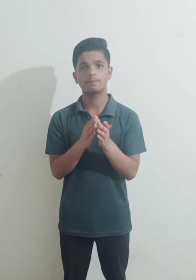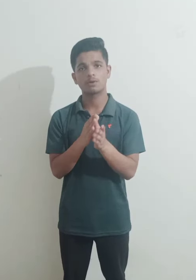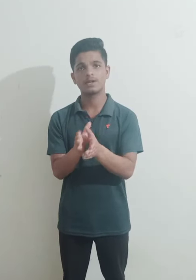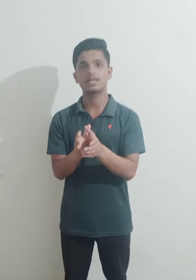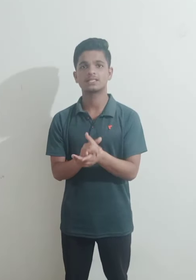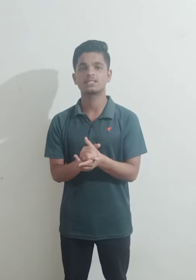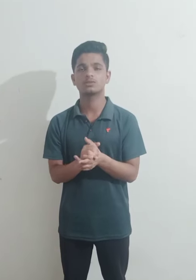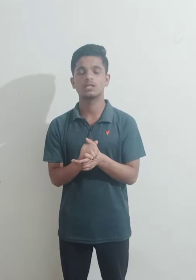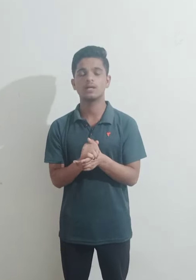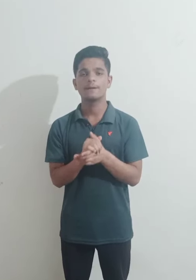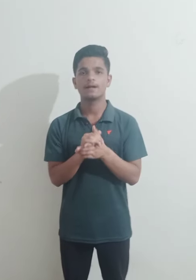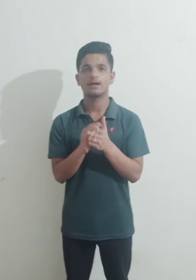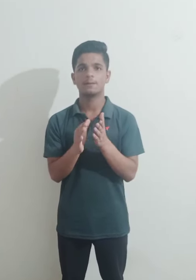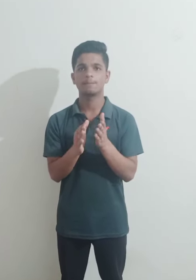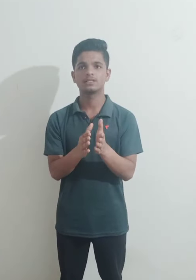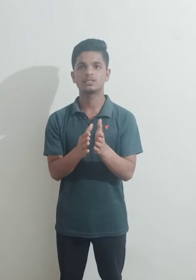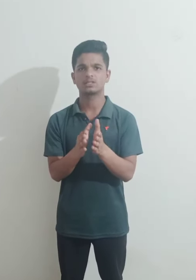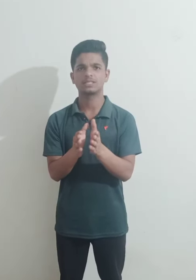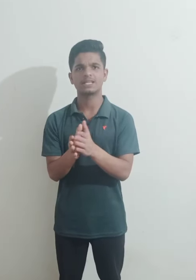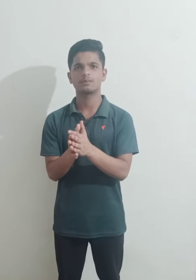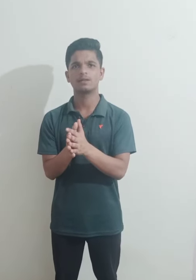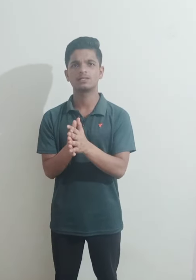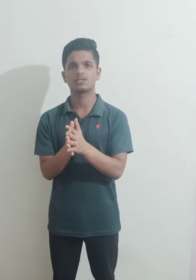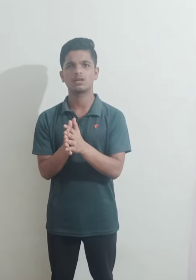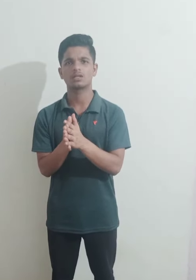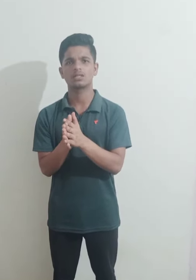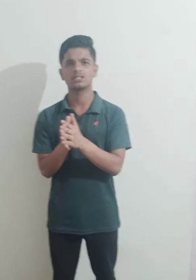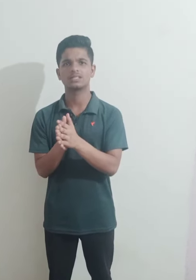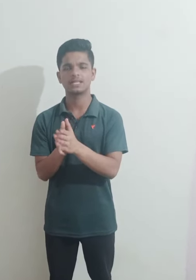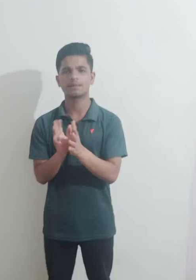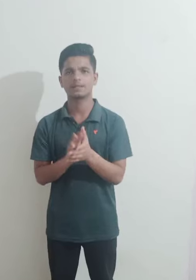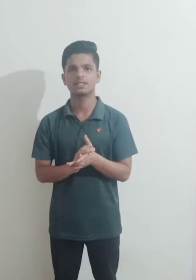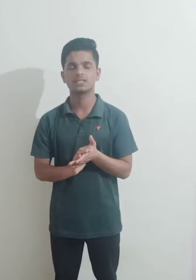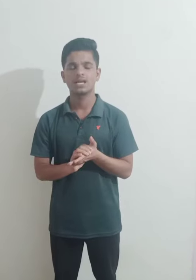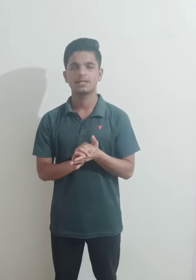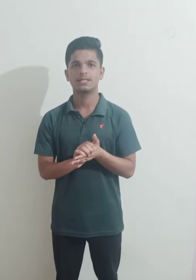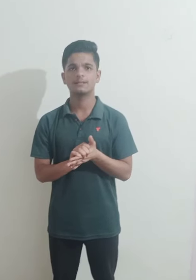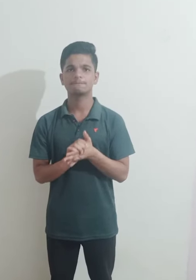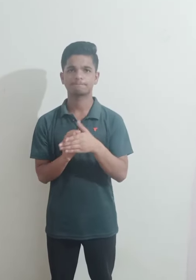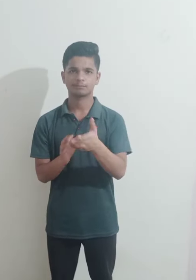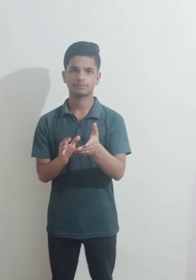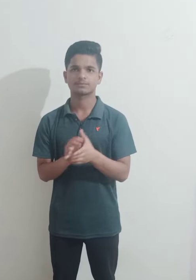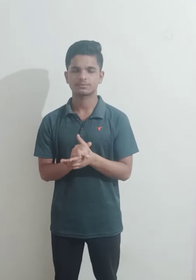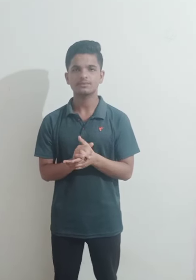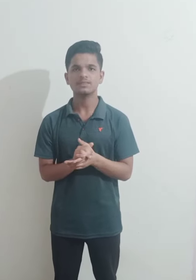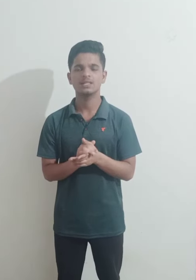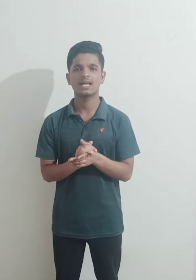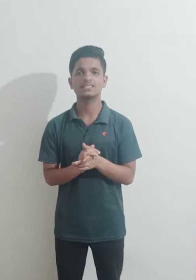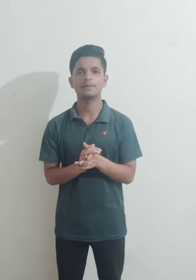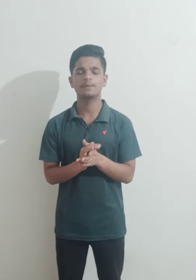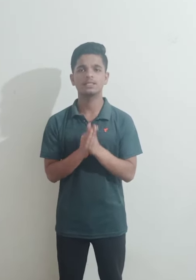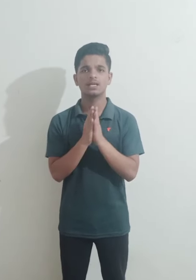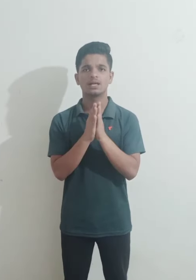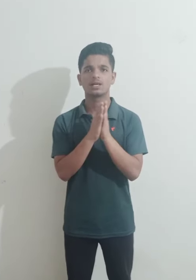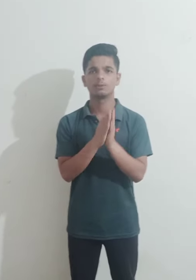access to the fields, static fields or static methods. Then last step is remove the objects